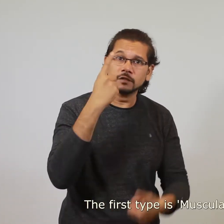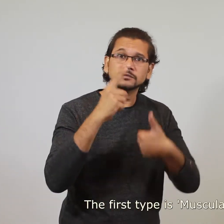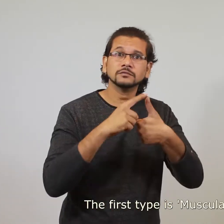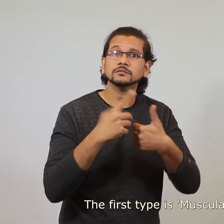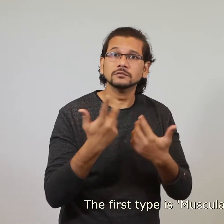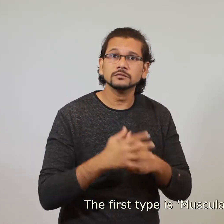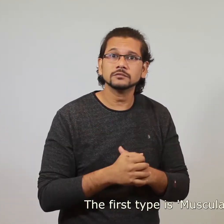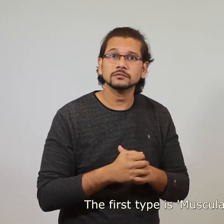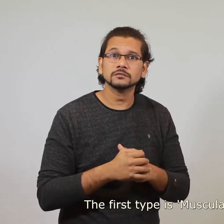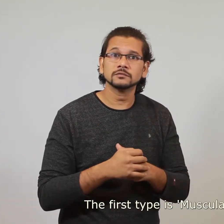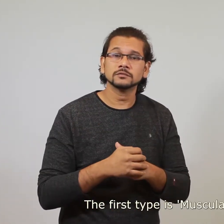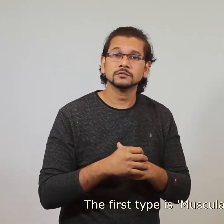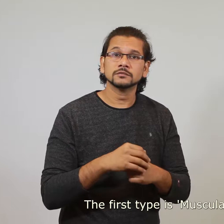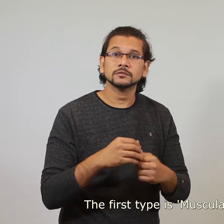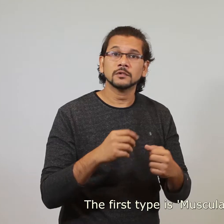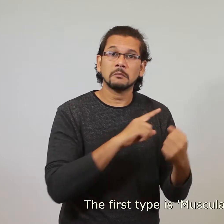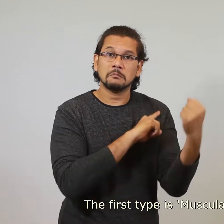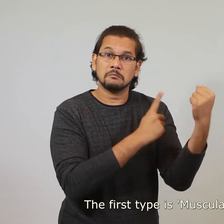The first type is muscular force.